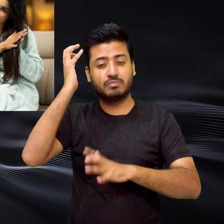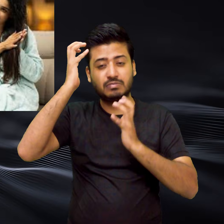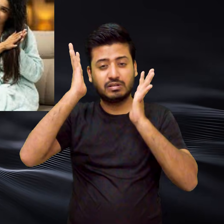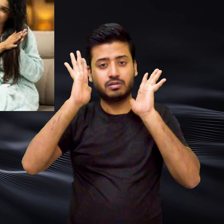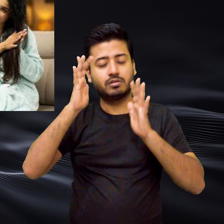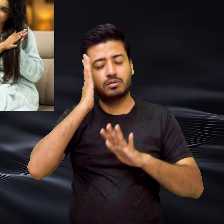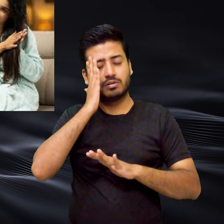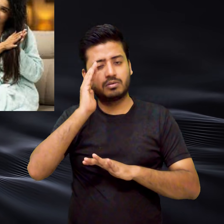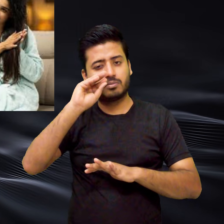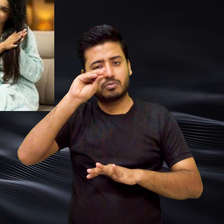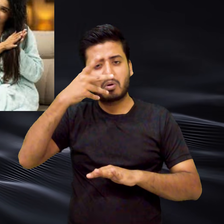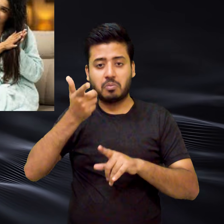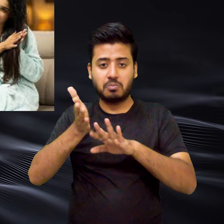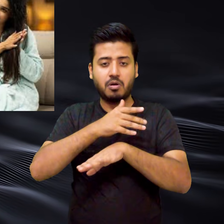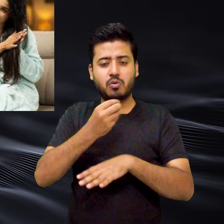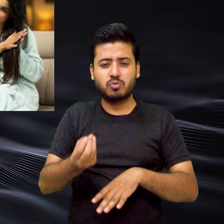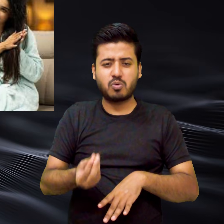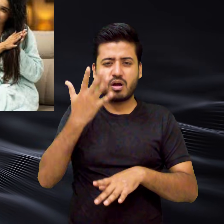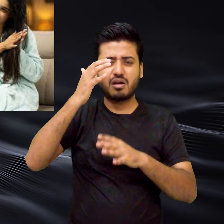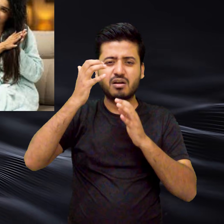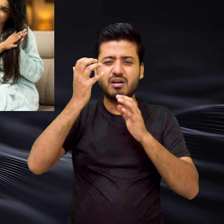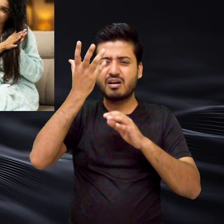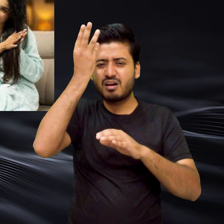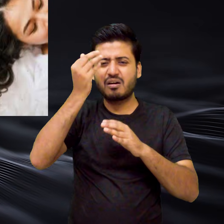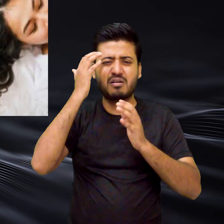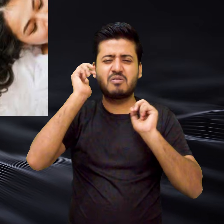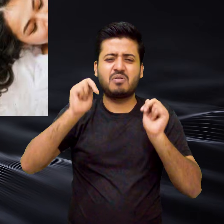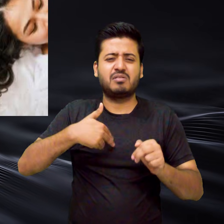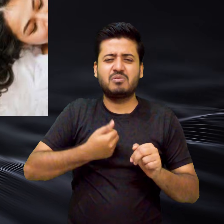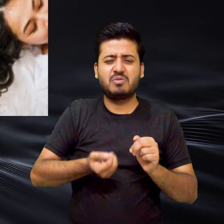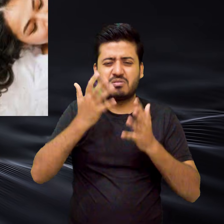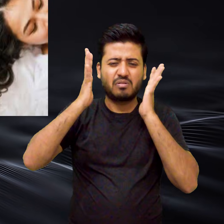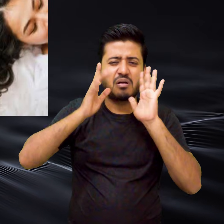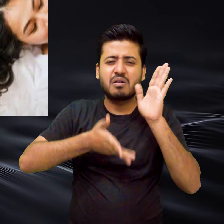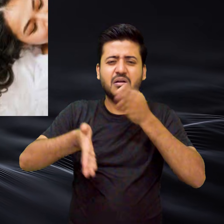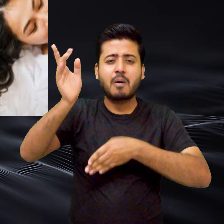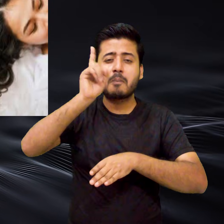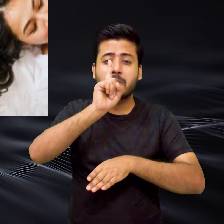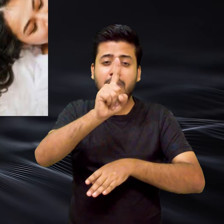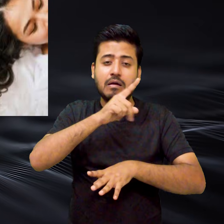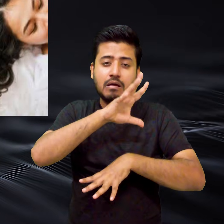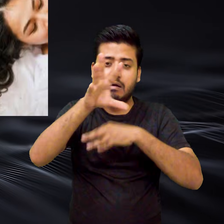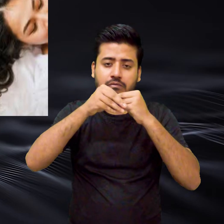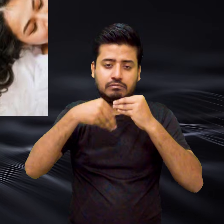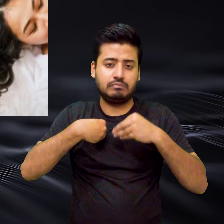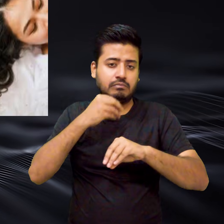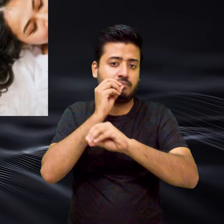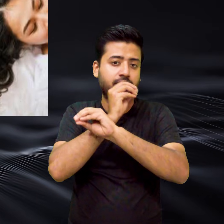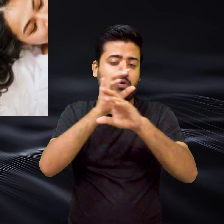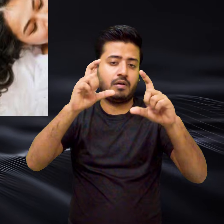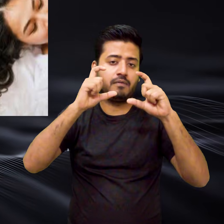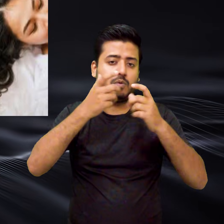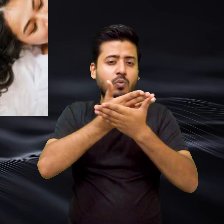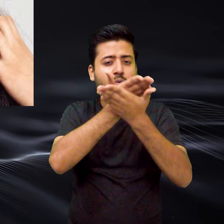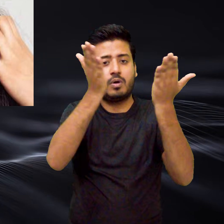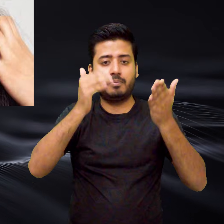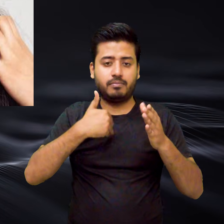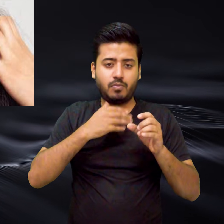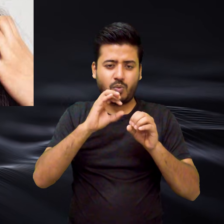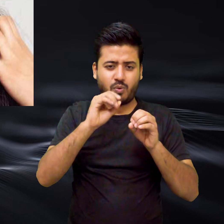lightweight nature and vitamin E content help protect hair from environmental stressors like UV rays and pollution. Benefits for the scalp.